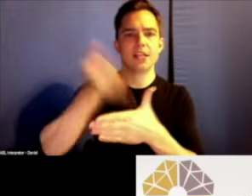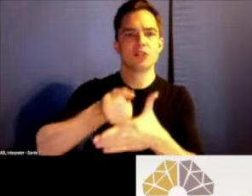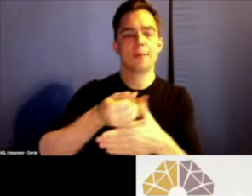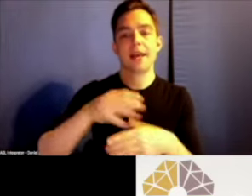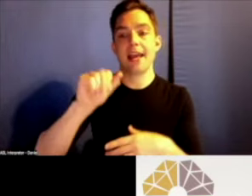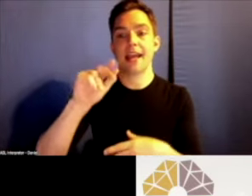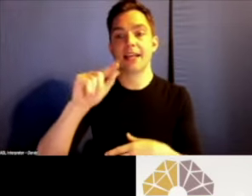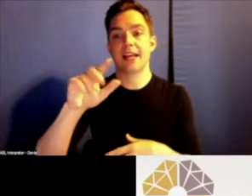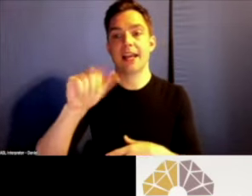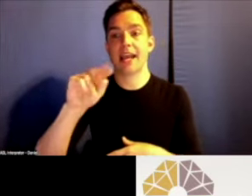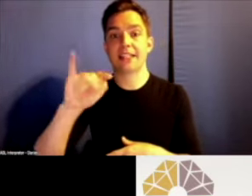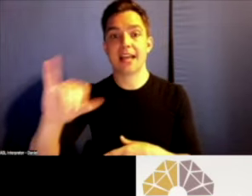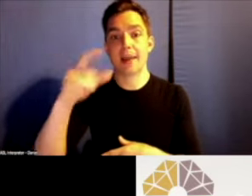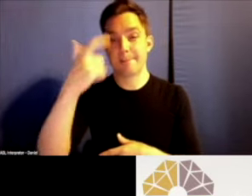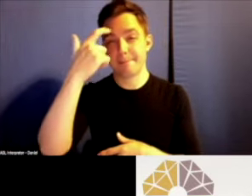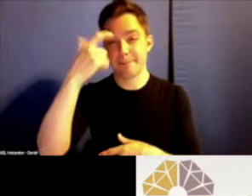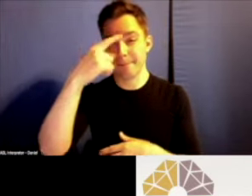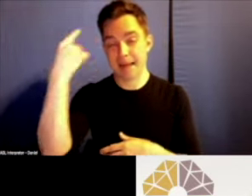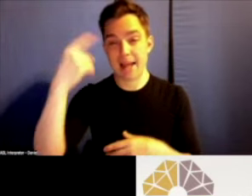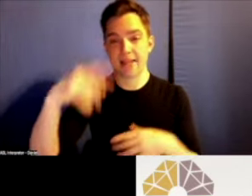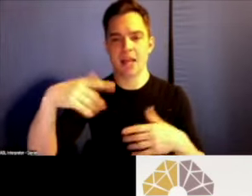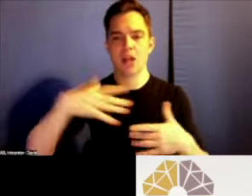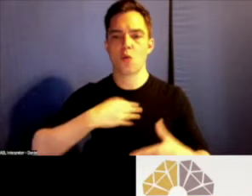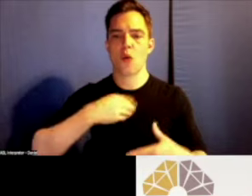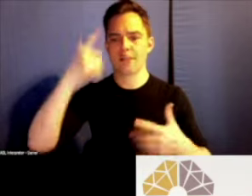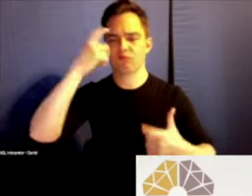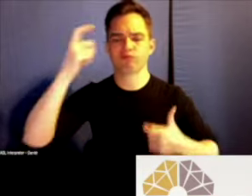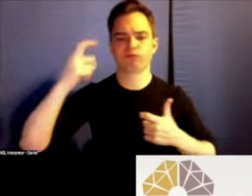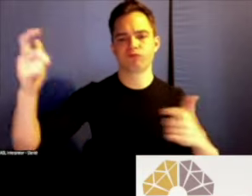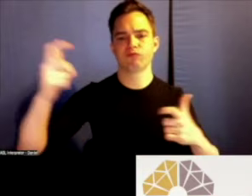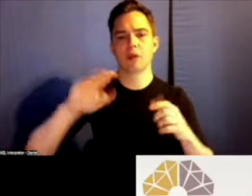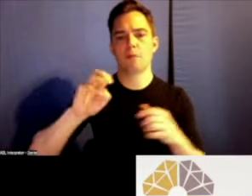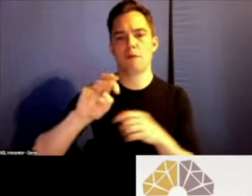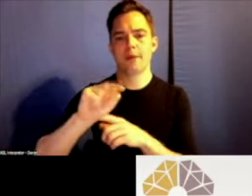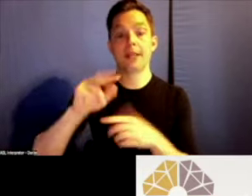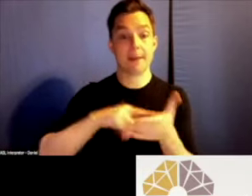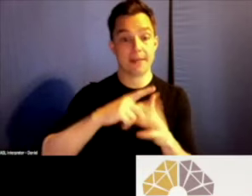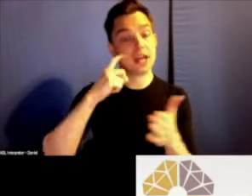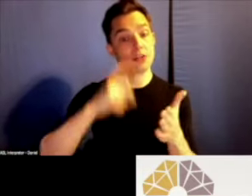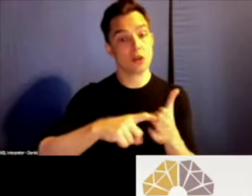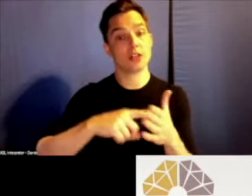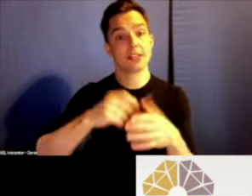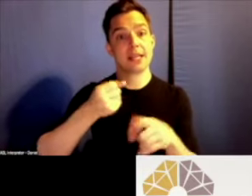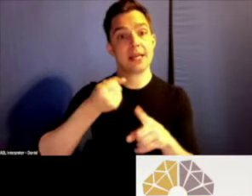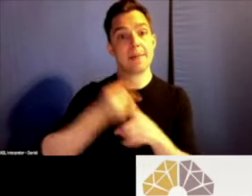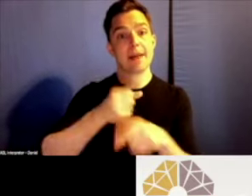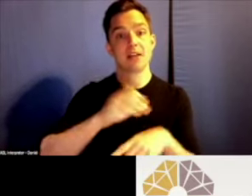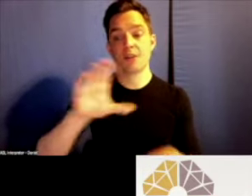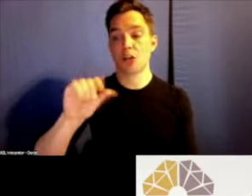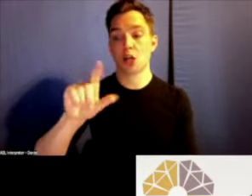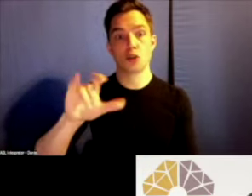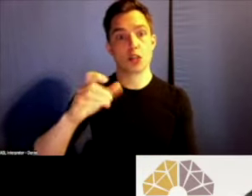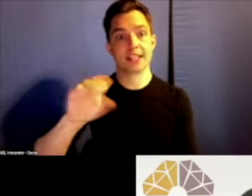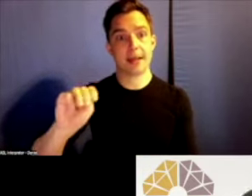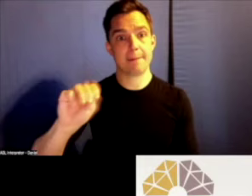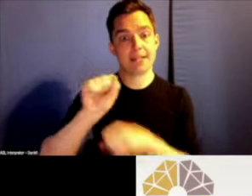anti-Blackness and white supremacy in our movement. It means acknowledging the impact of colonialism, slavery, and